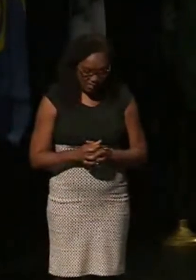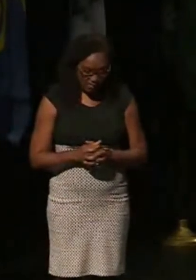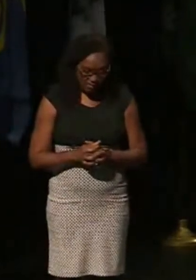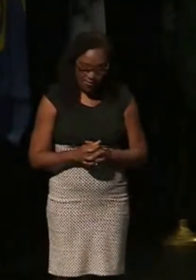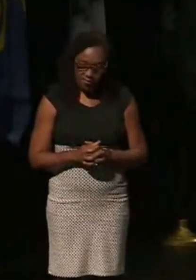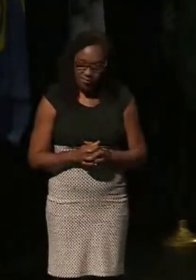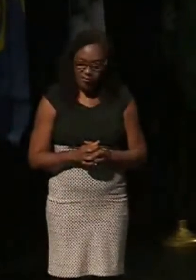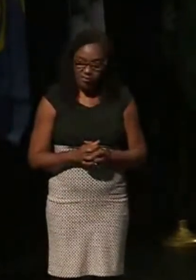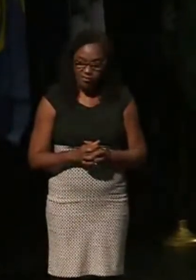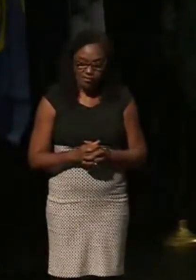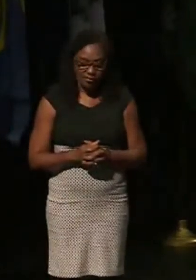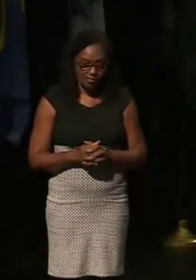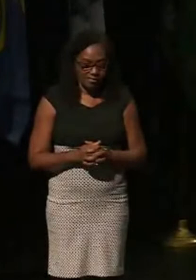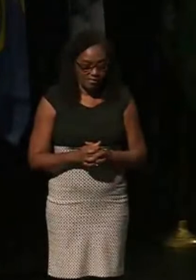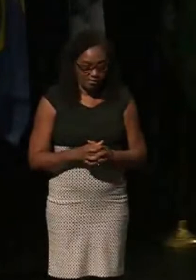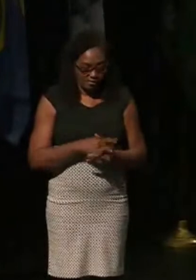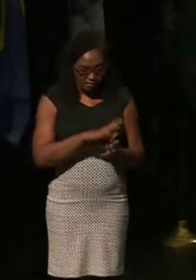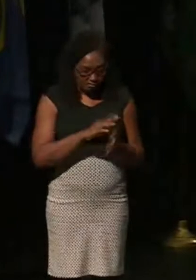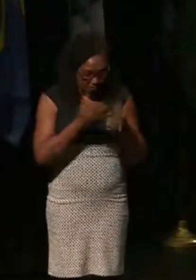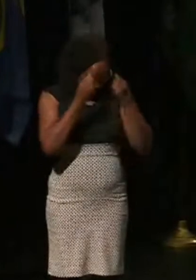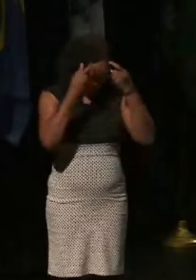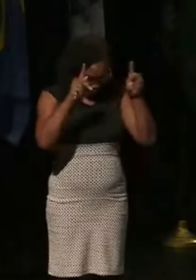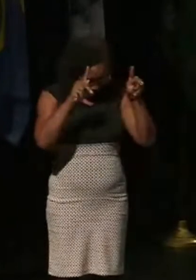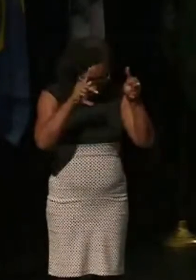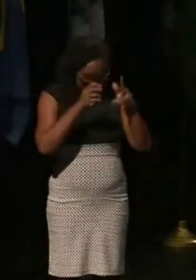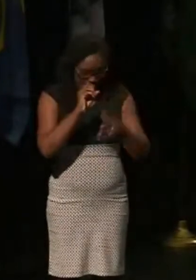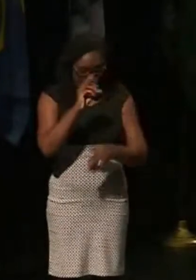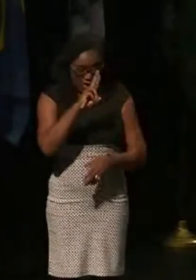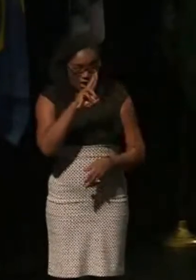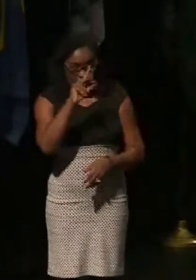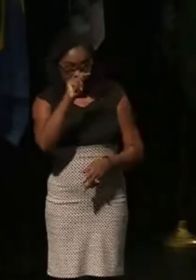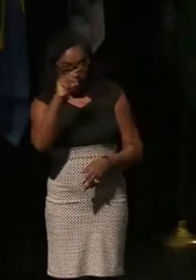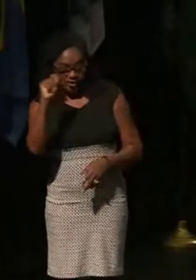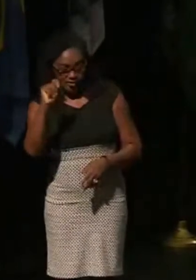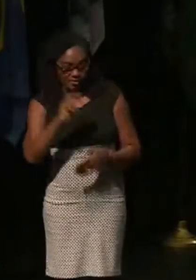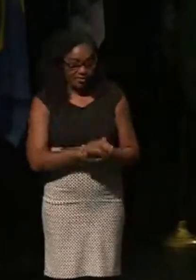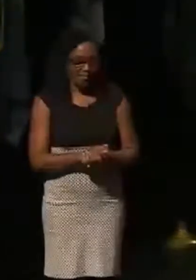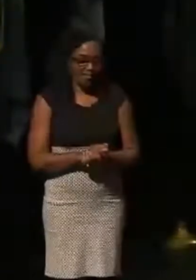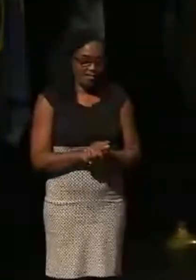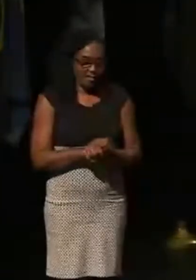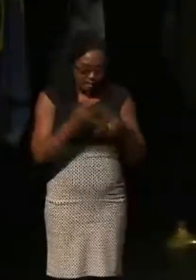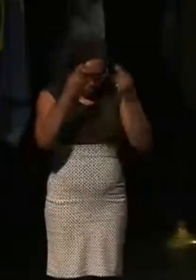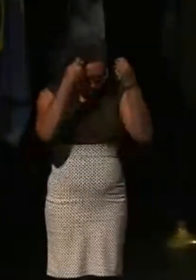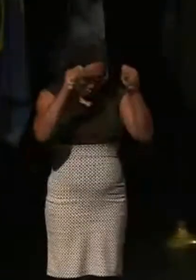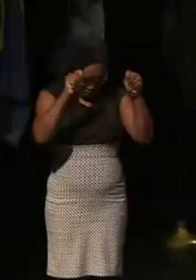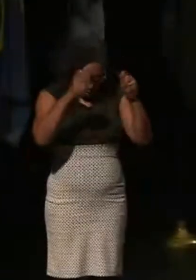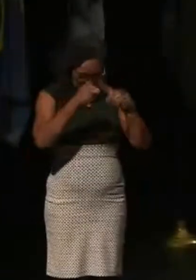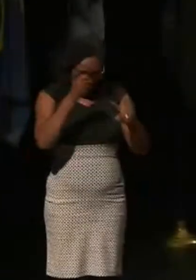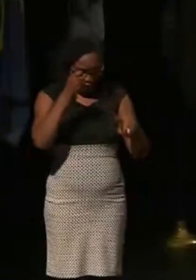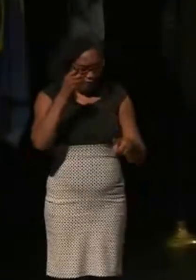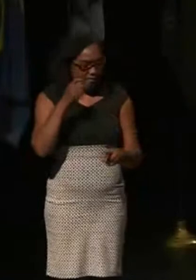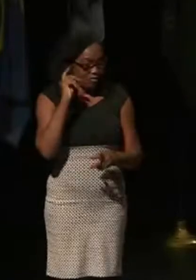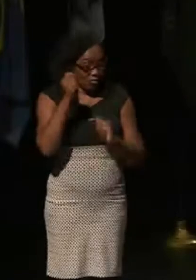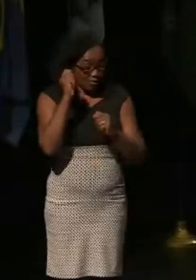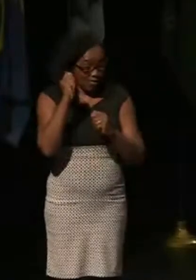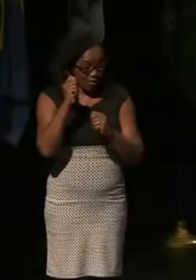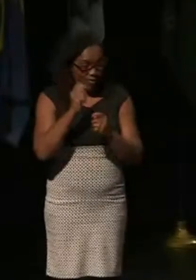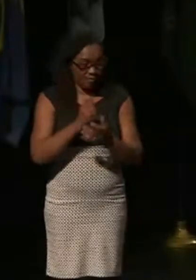Her Excellency, Ms. Paula Mae Weeks, ORTT, President of the Republic of Trinidad and Tobago and Chancellor of